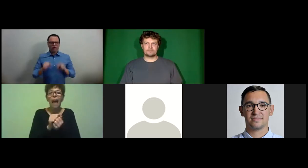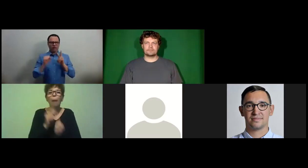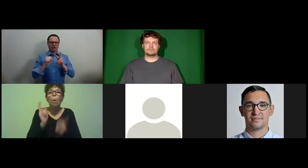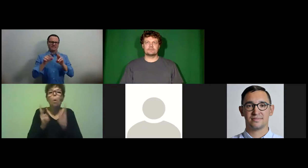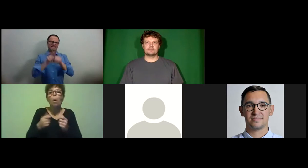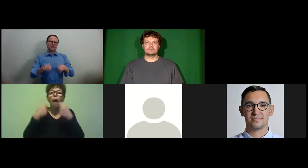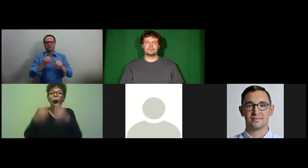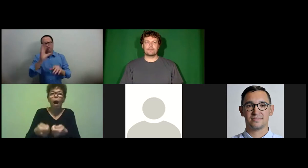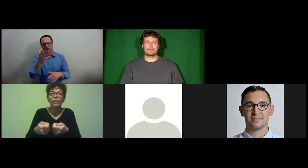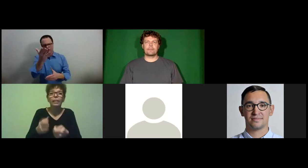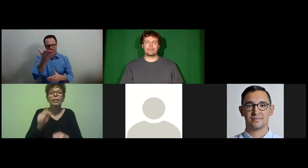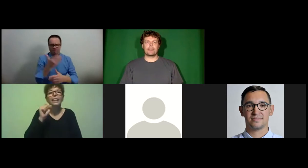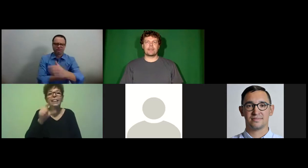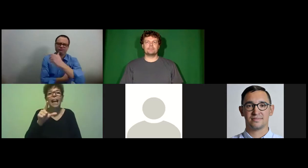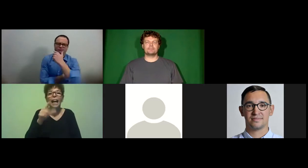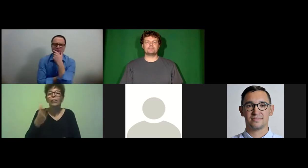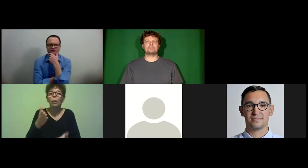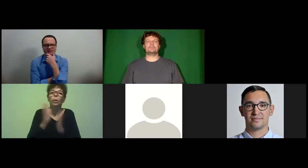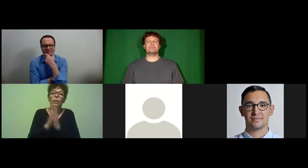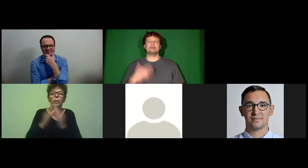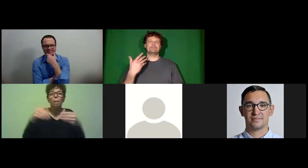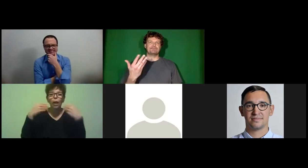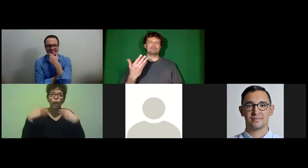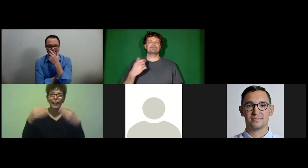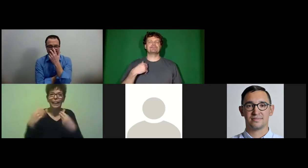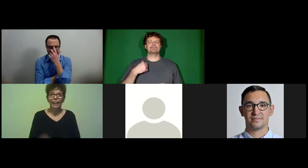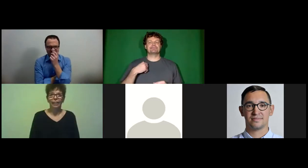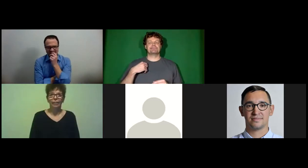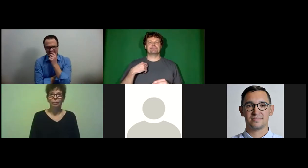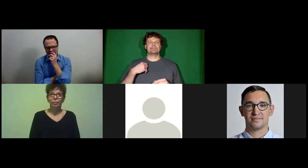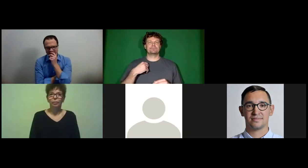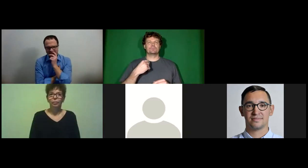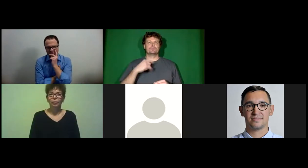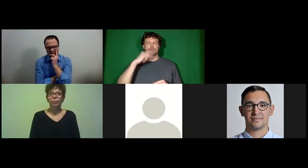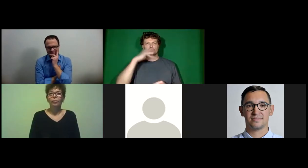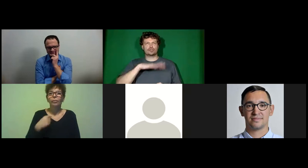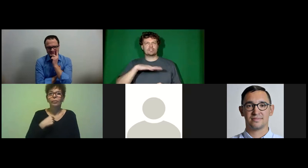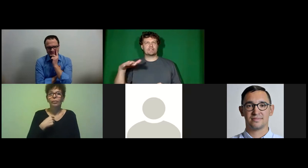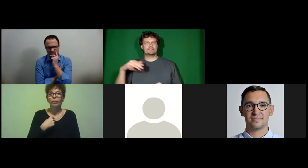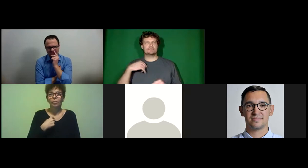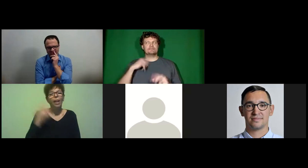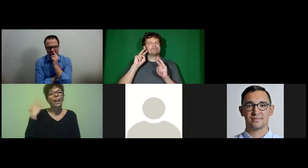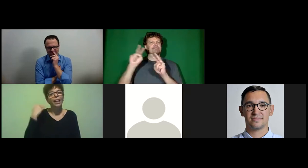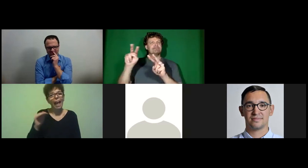Throughout your basketball careers, you've always wore a shirt with number 12. Why was that?